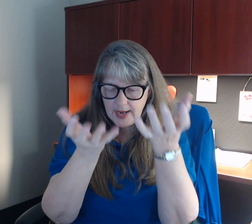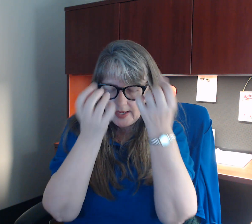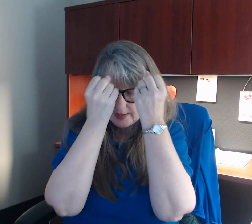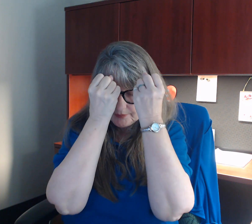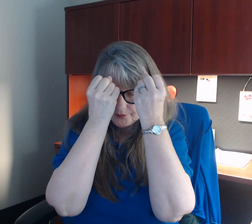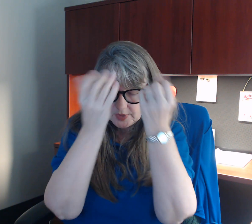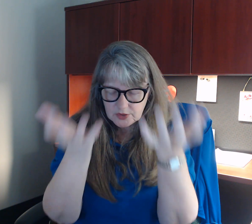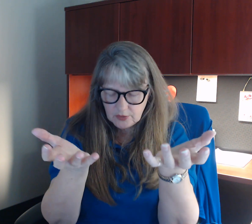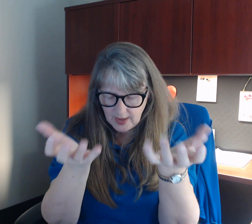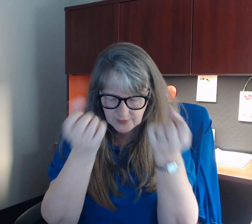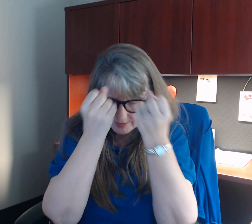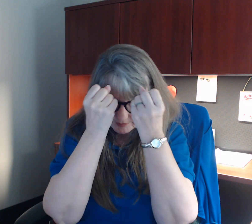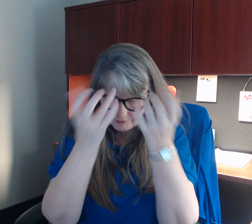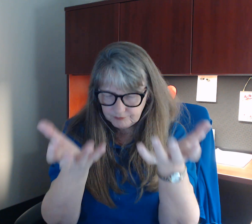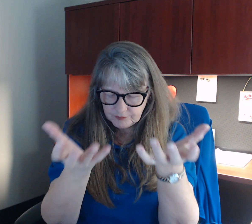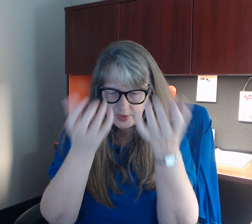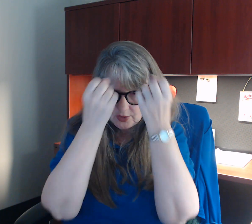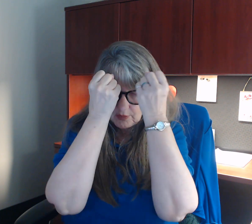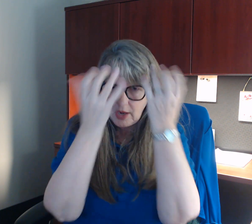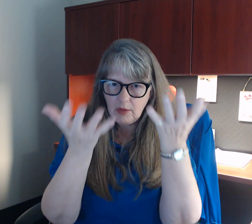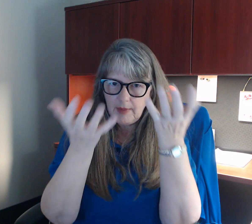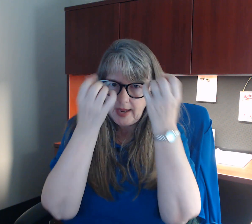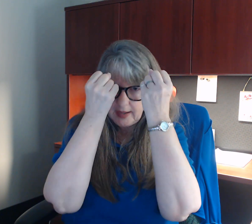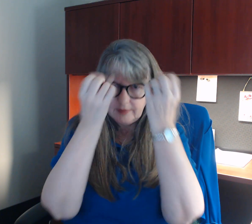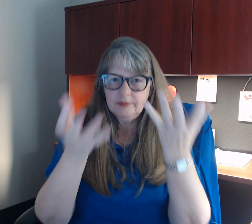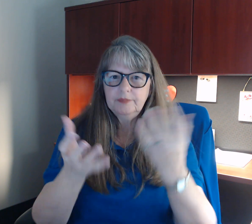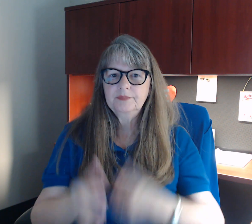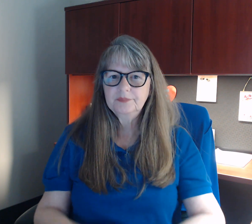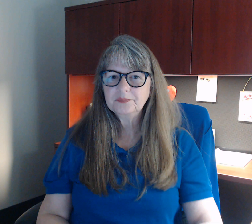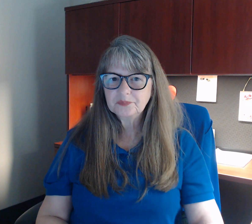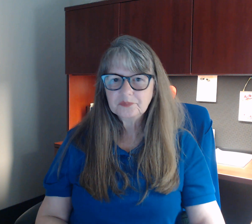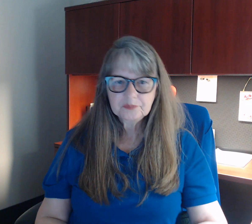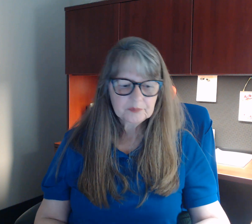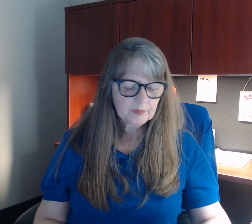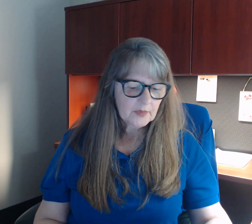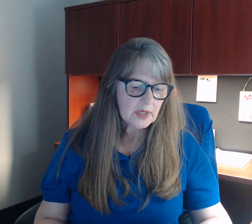obey, and so you have that, I'll obey. Is